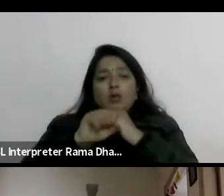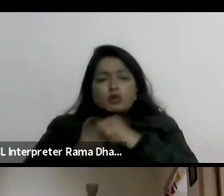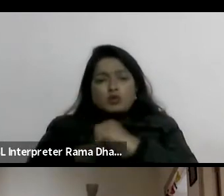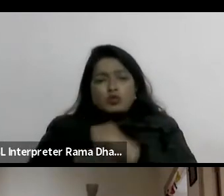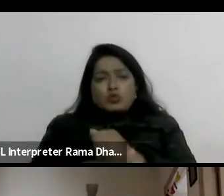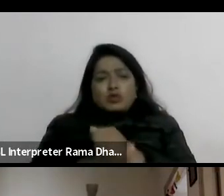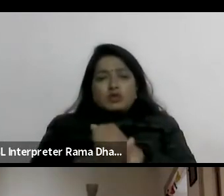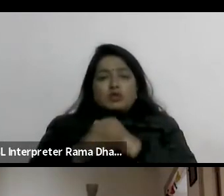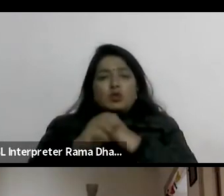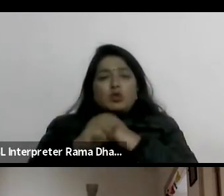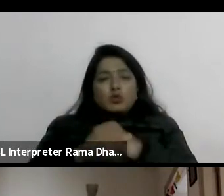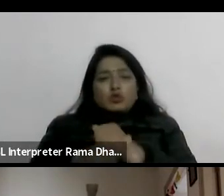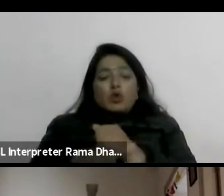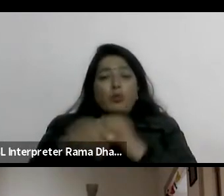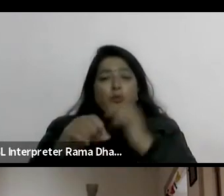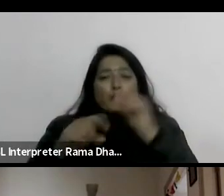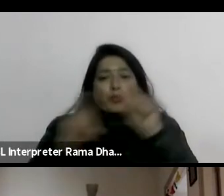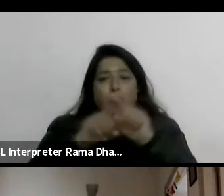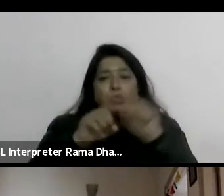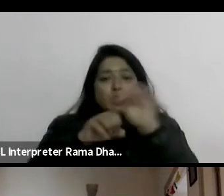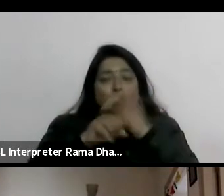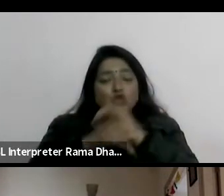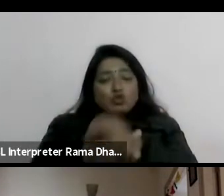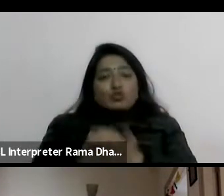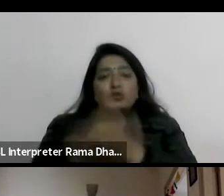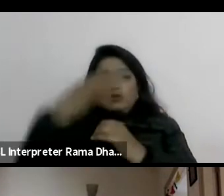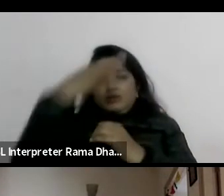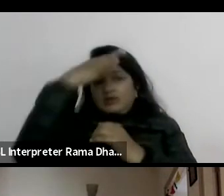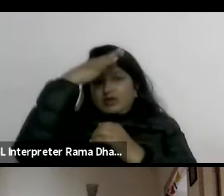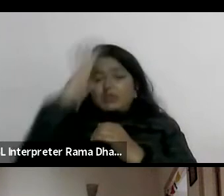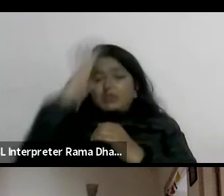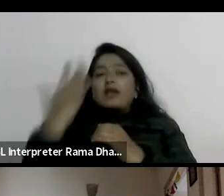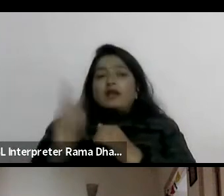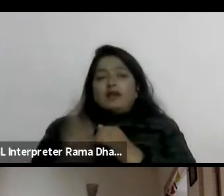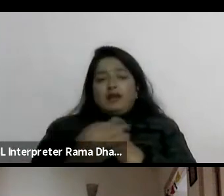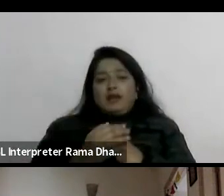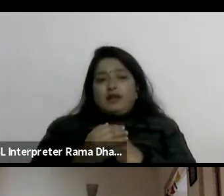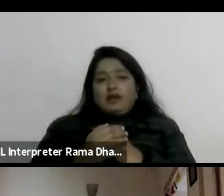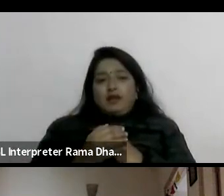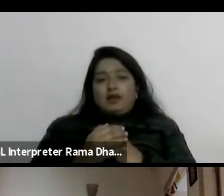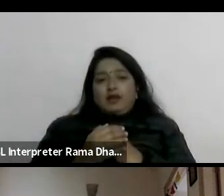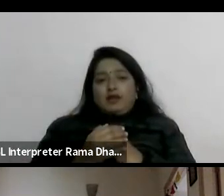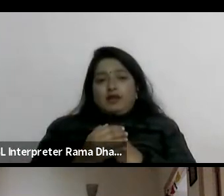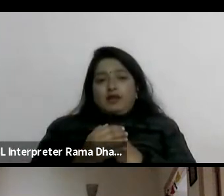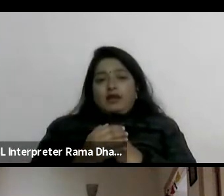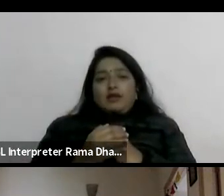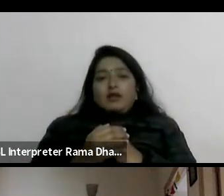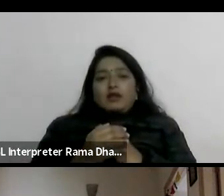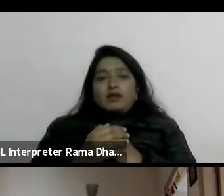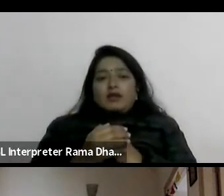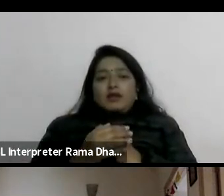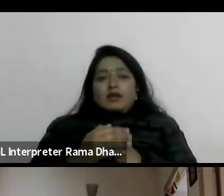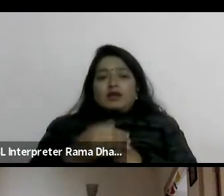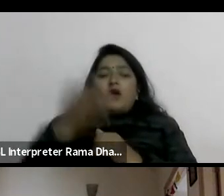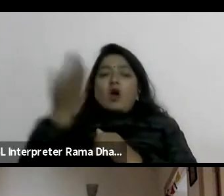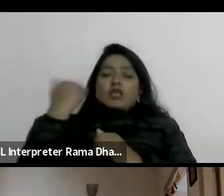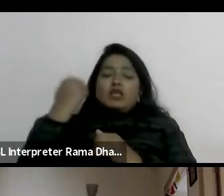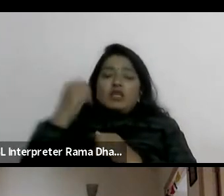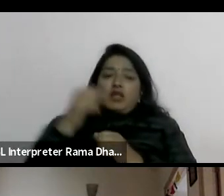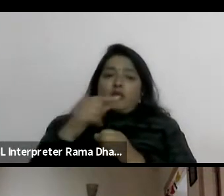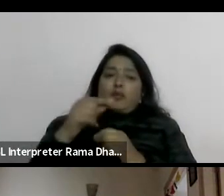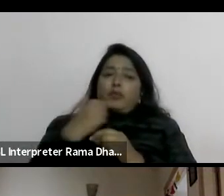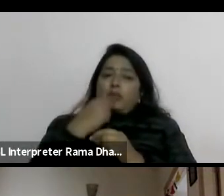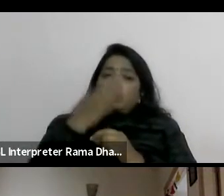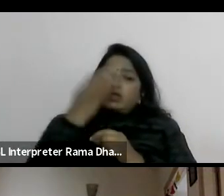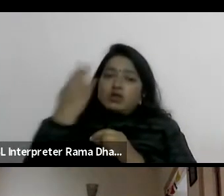So whatever that might be, I mean, as Ruth rightly pointed out, as Priyanti mentioned already, as all the speakers